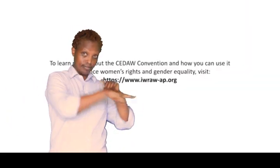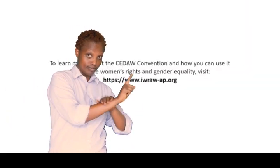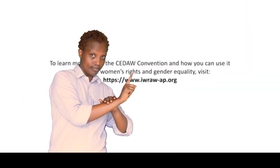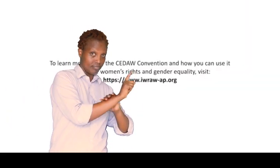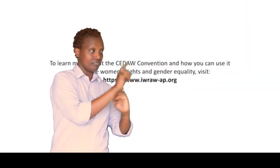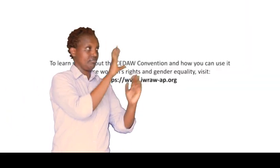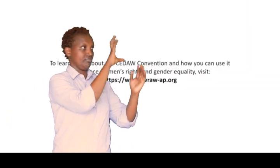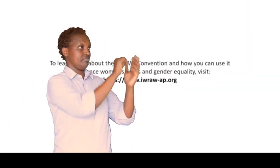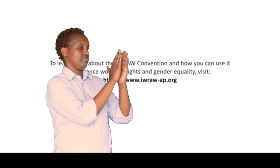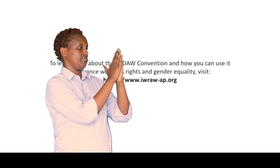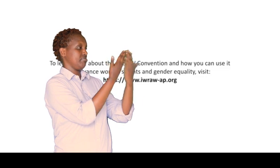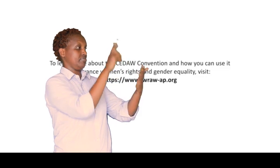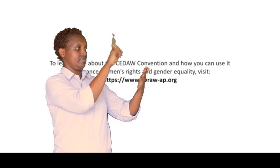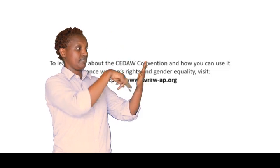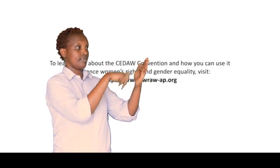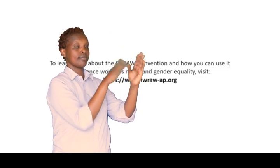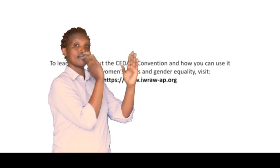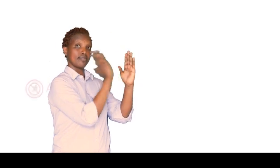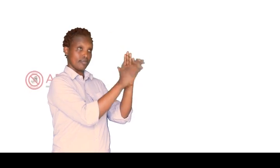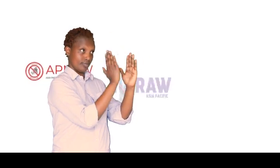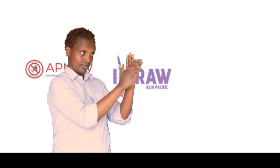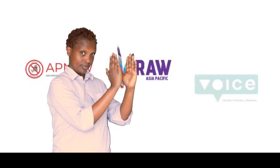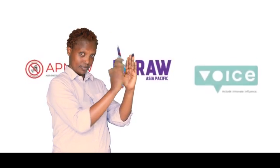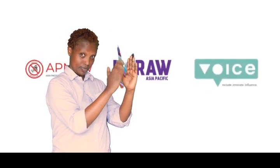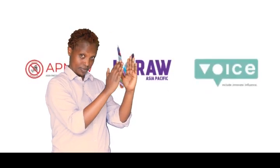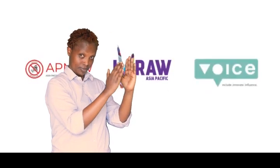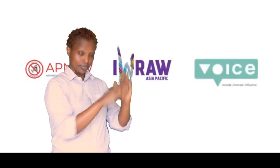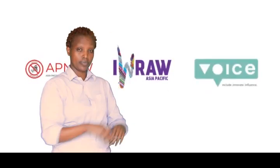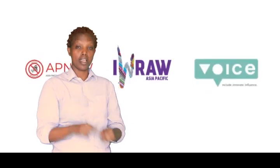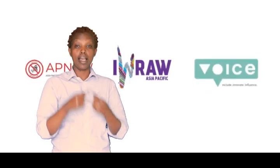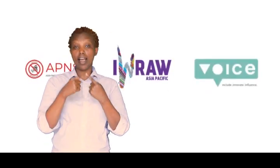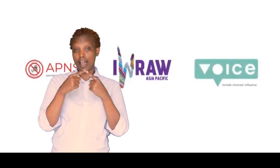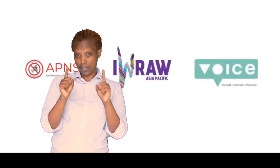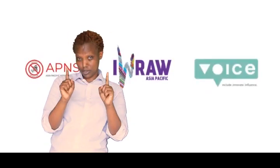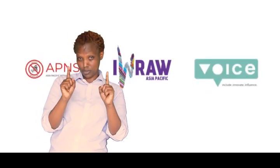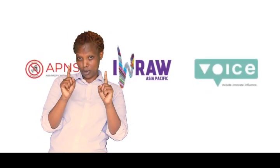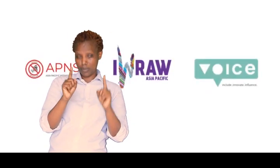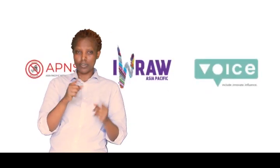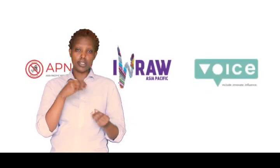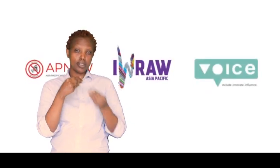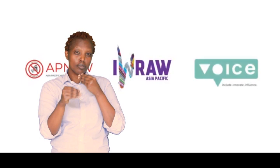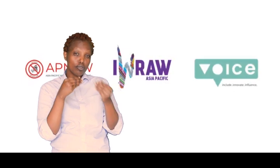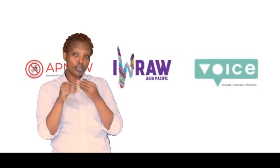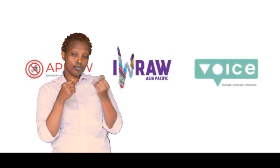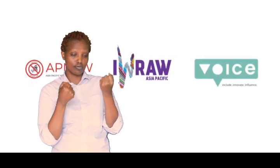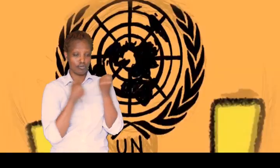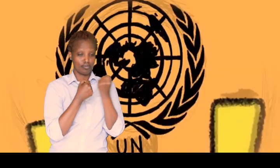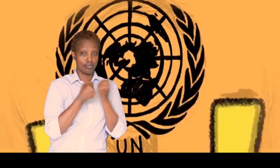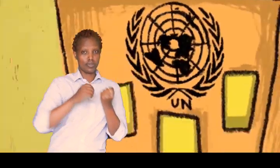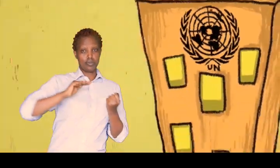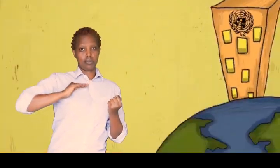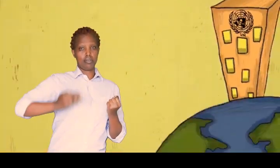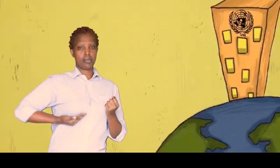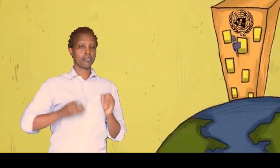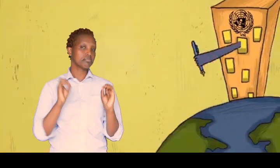For example, in case where all genders can use the same library, but there is no infrastructure, no security, and